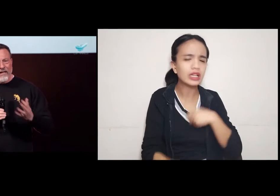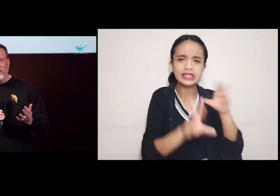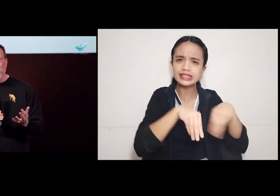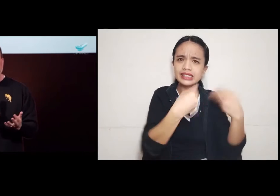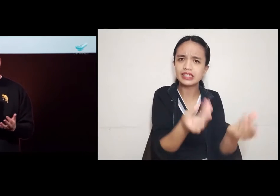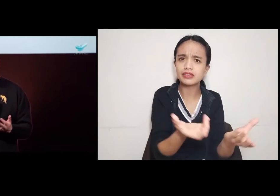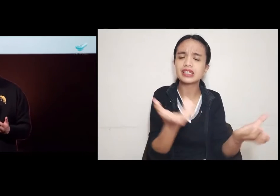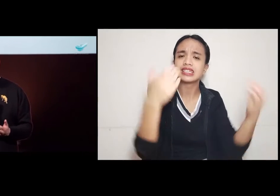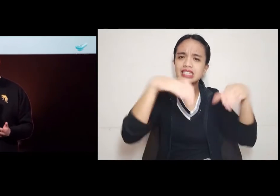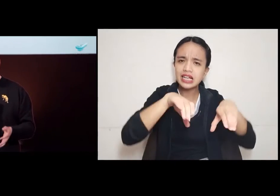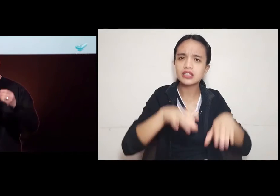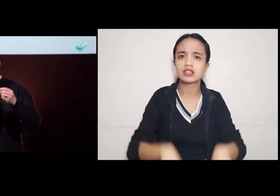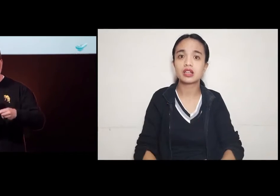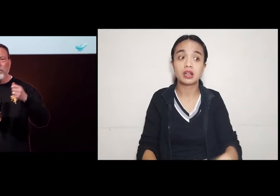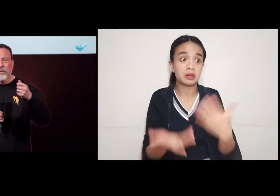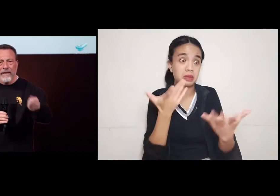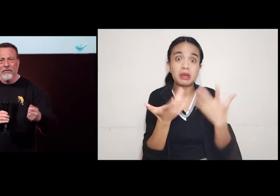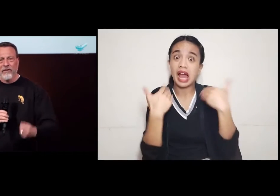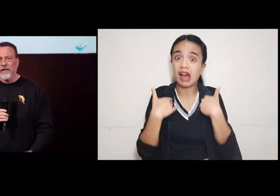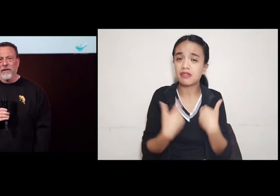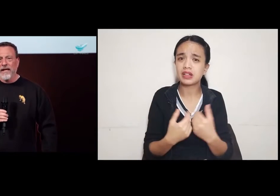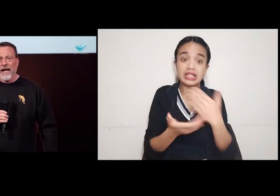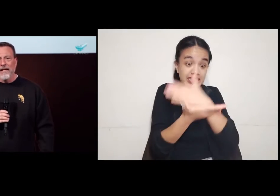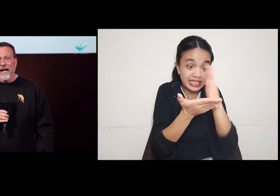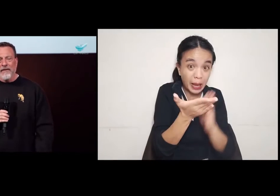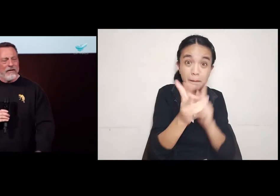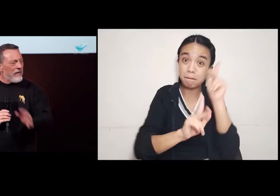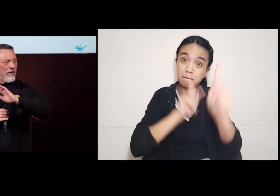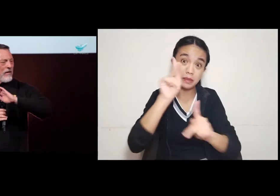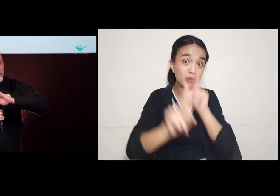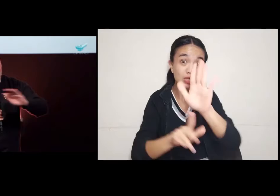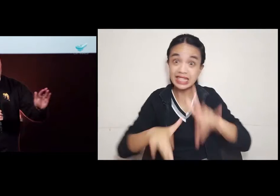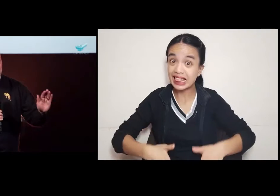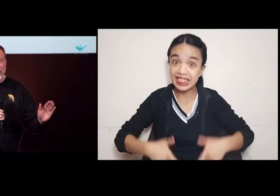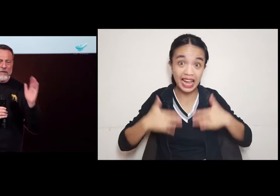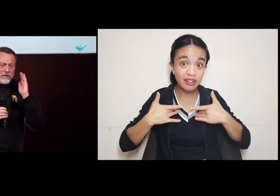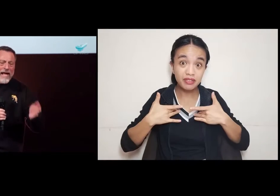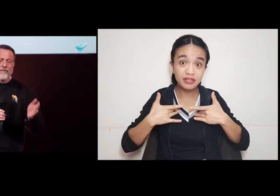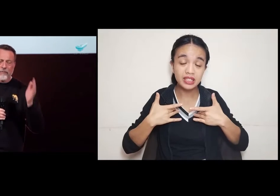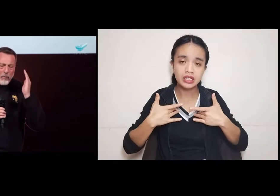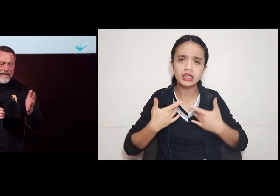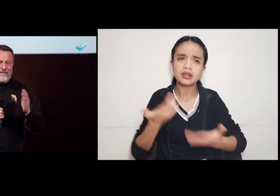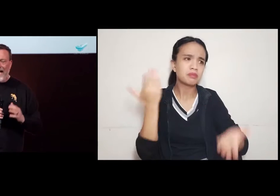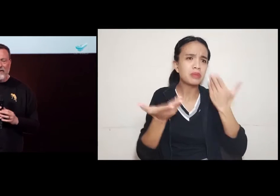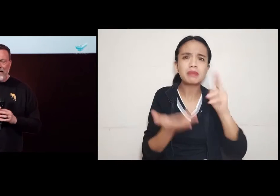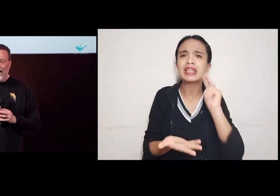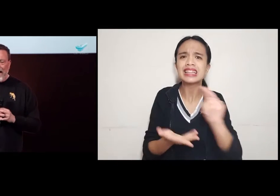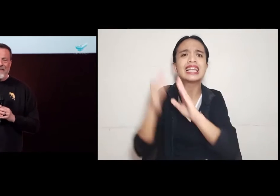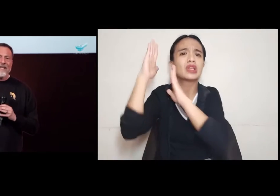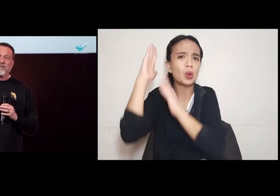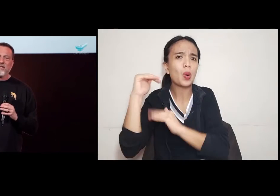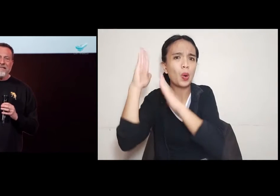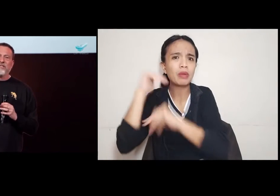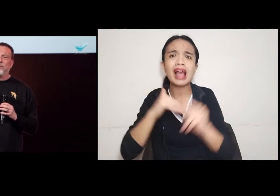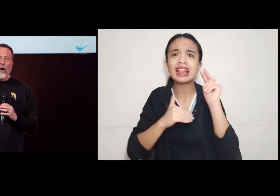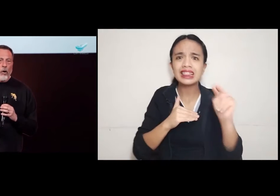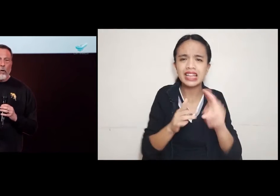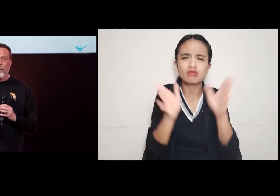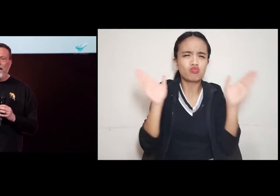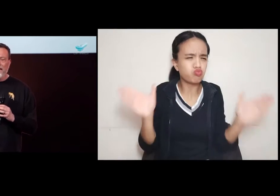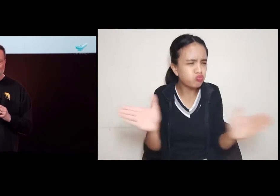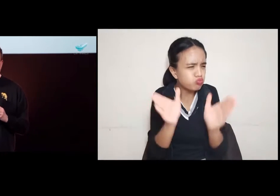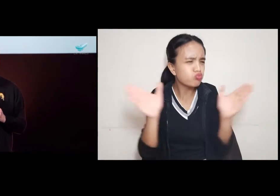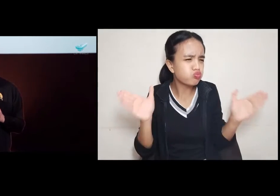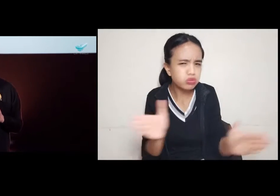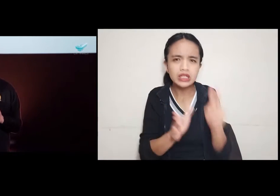need a second chance. They need someone who believes in them again. There are people in your life right now, and they just need some